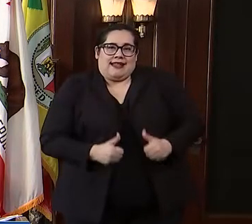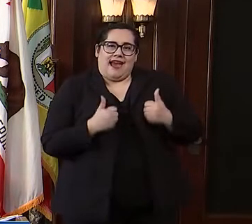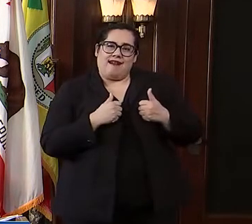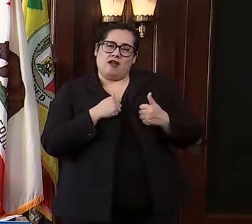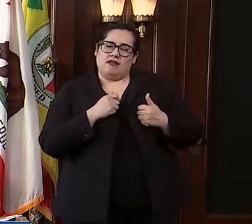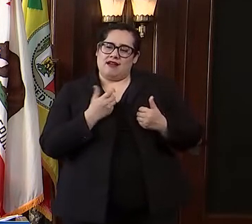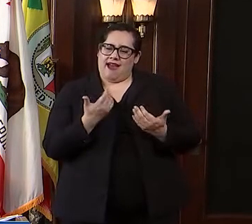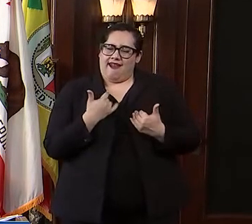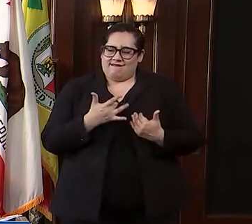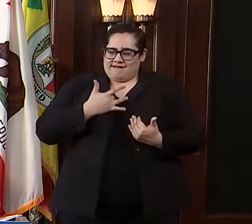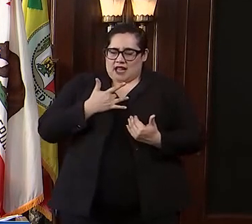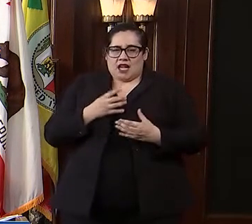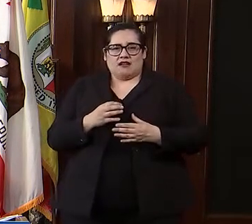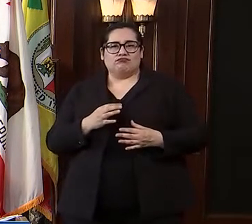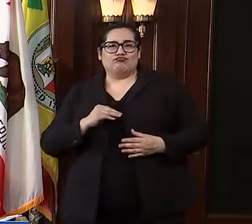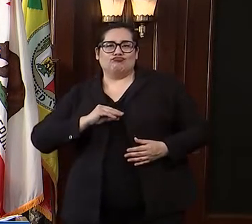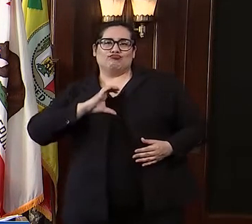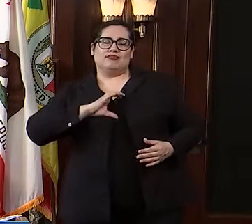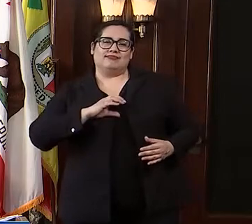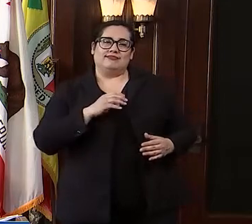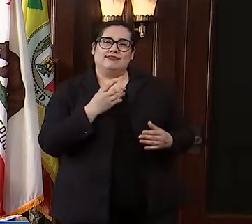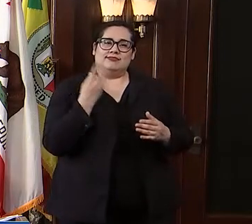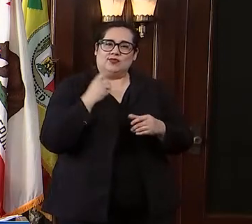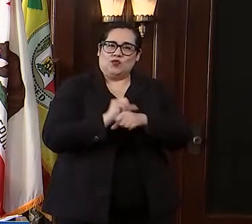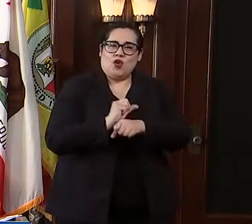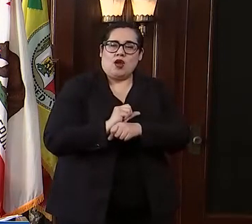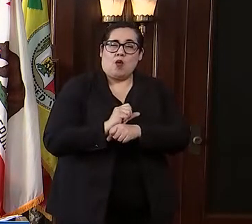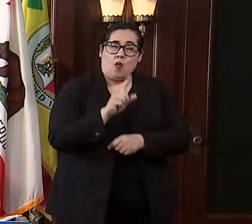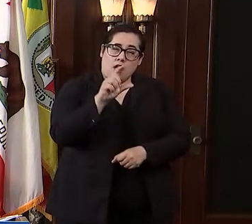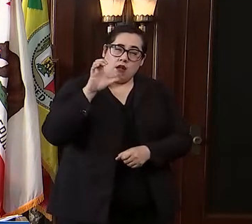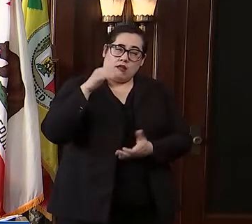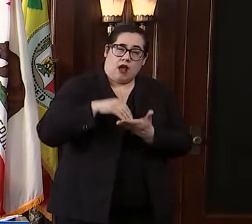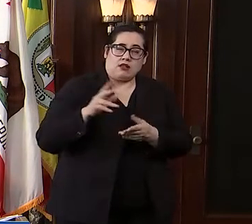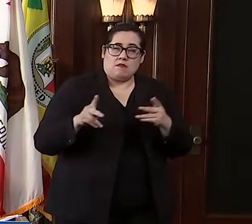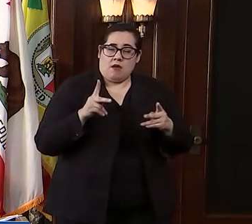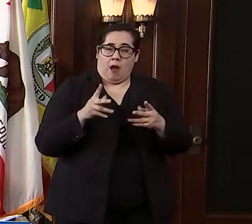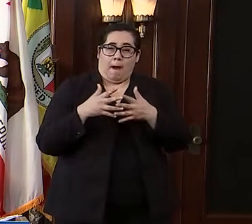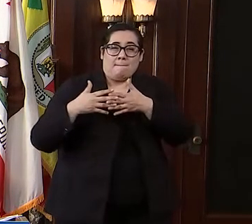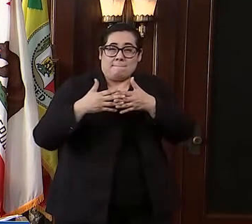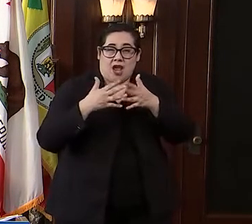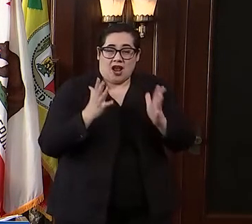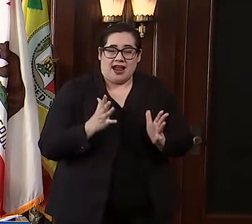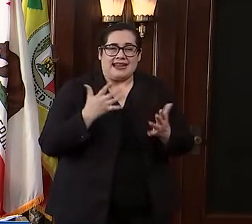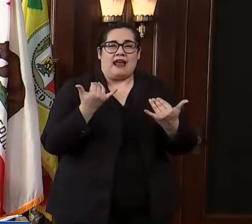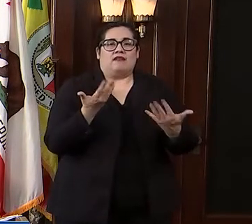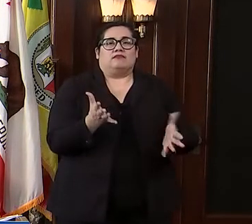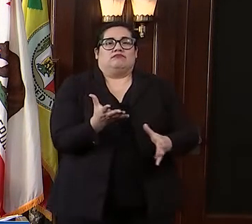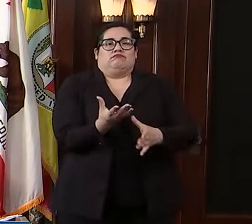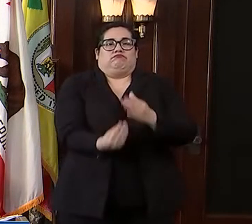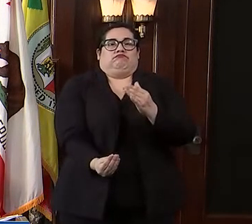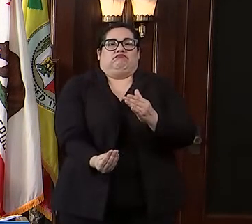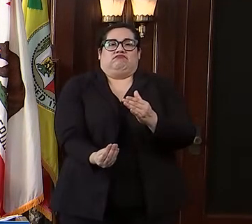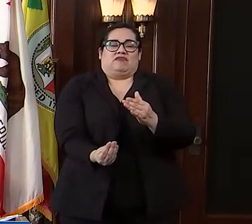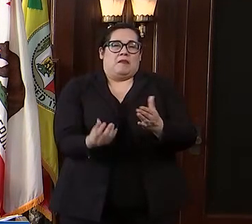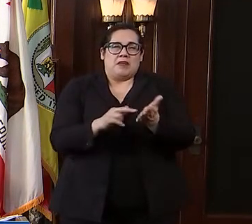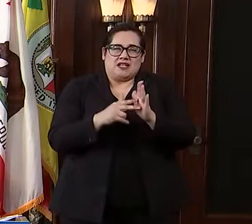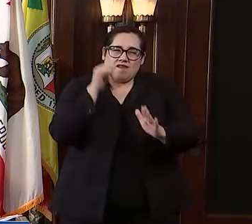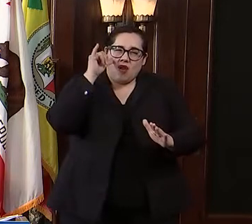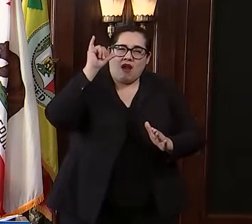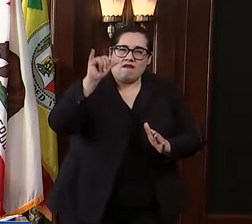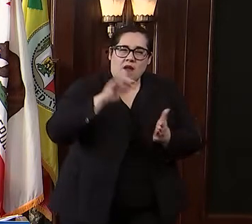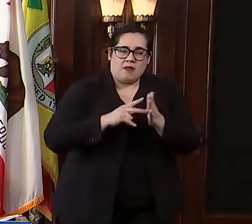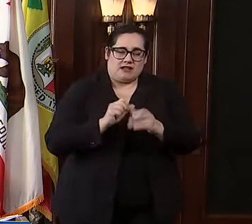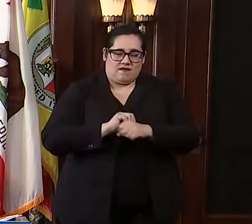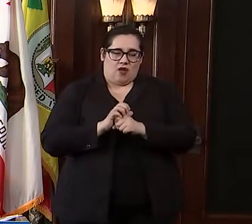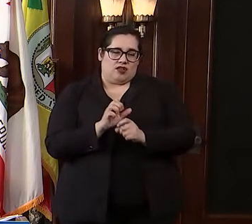purpose. And 100,000 Americans are now gone from this earth forever, taken by the